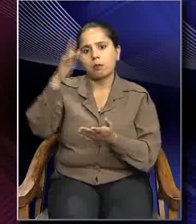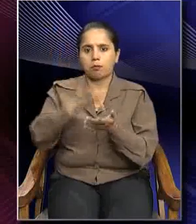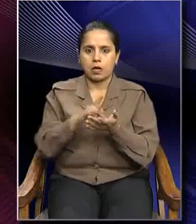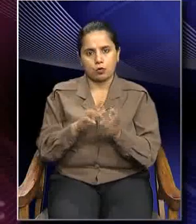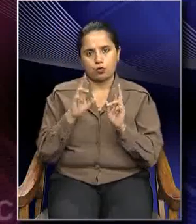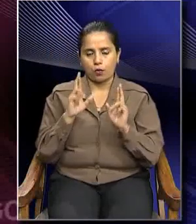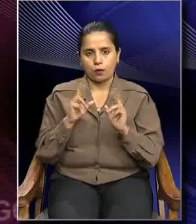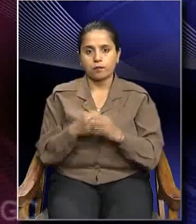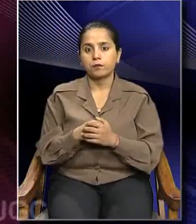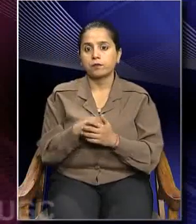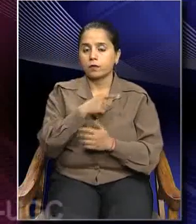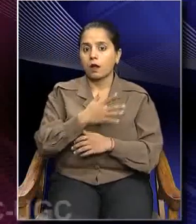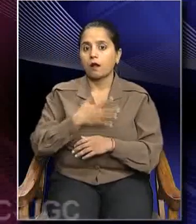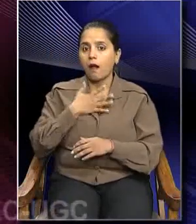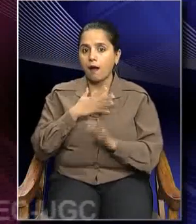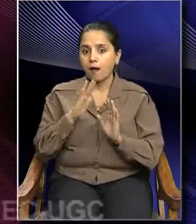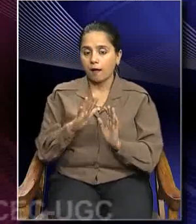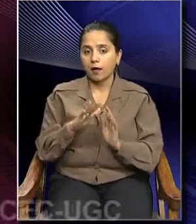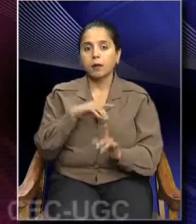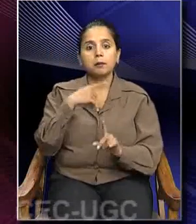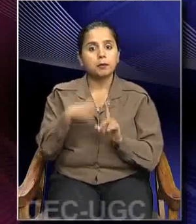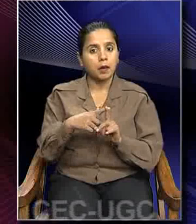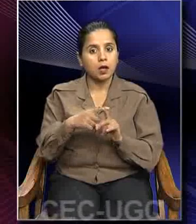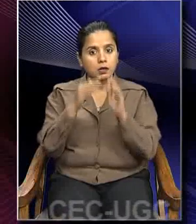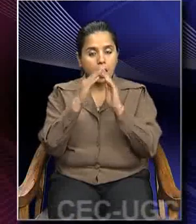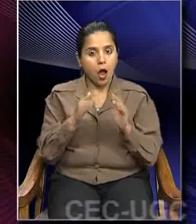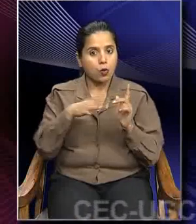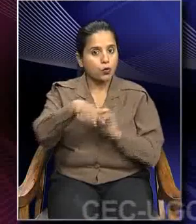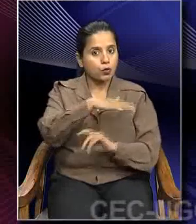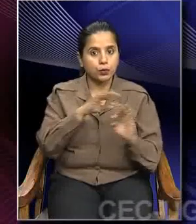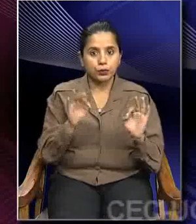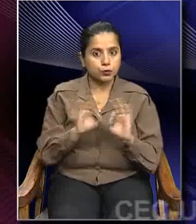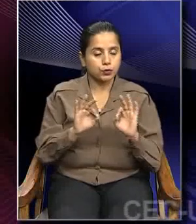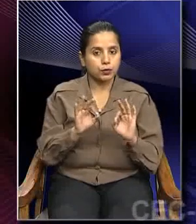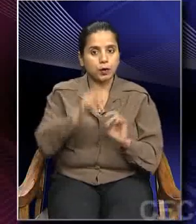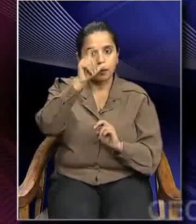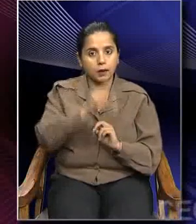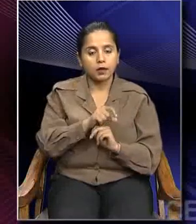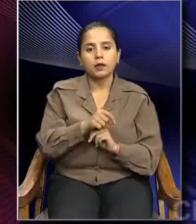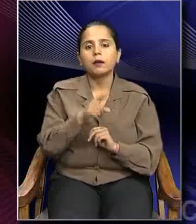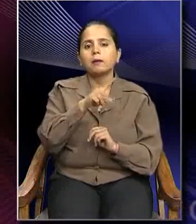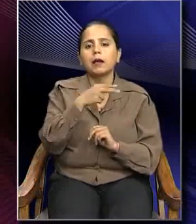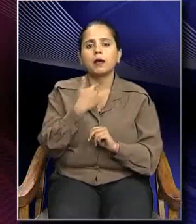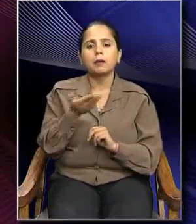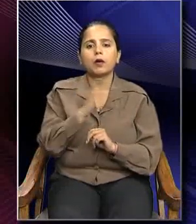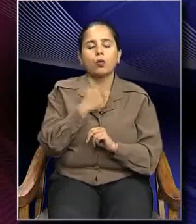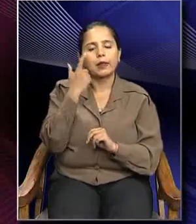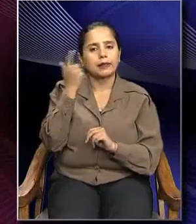So being alive and not being in the house are two perceived facts